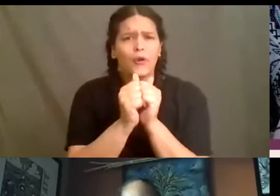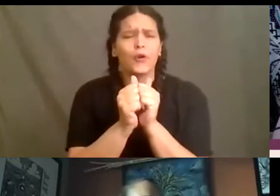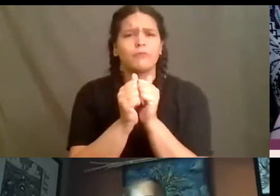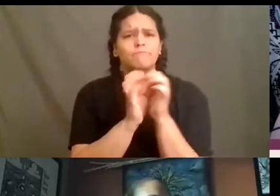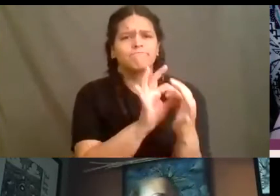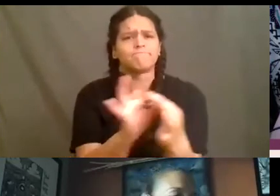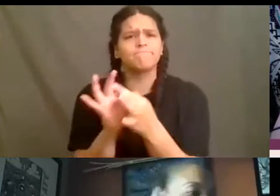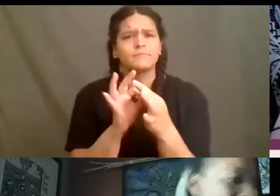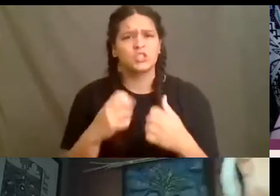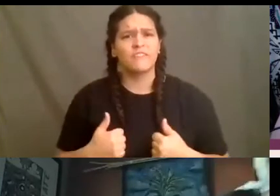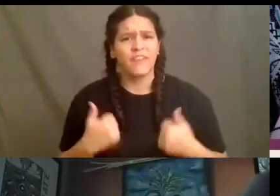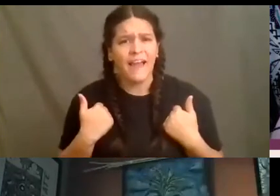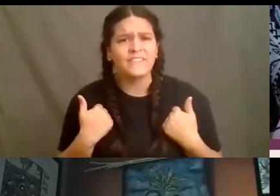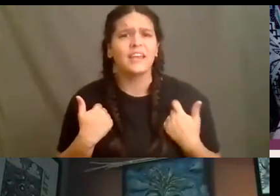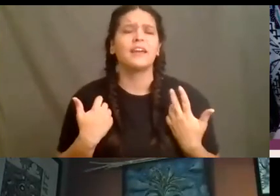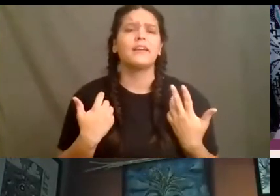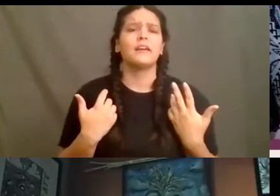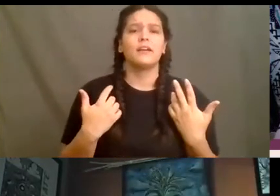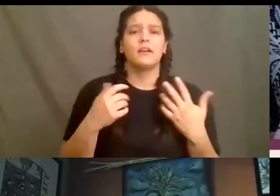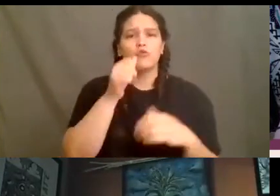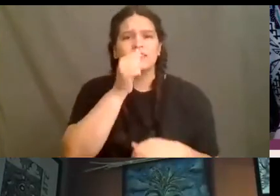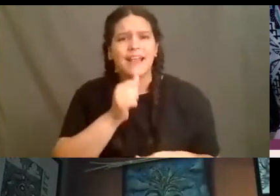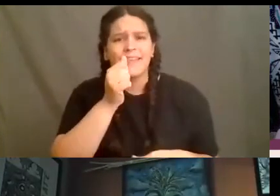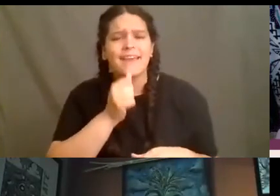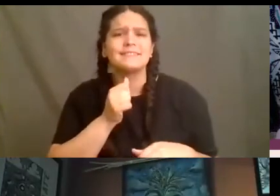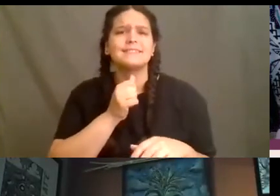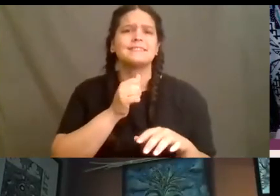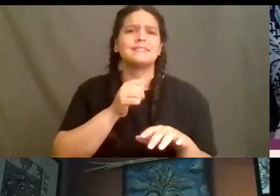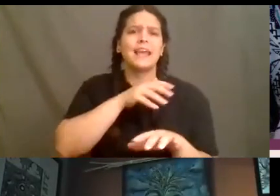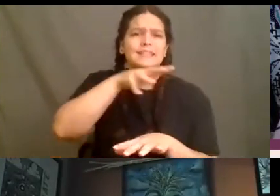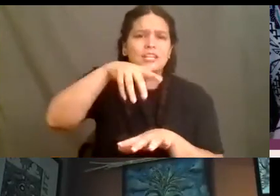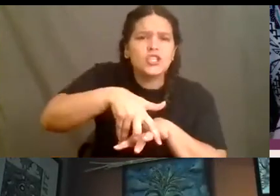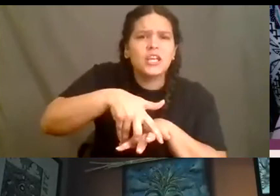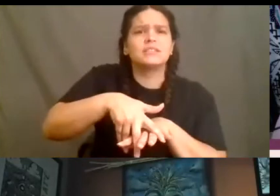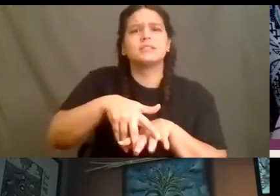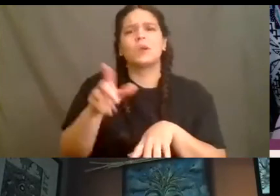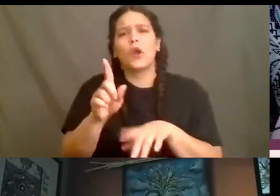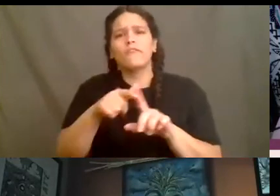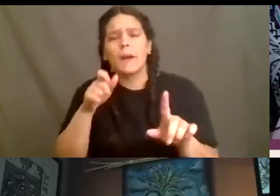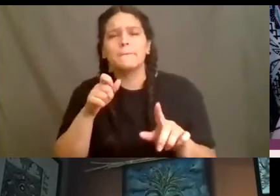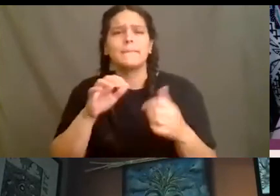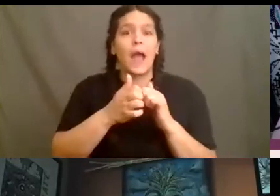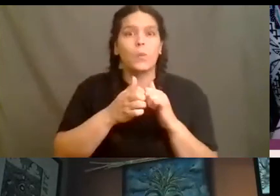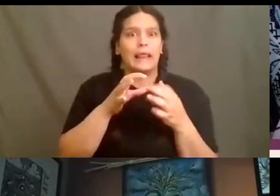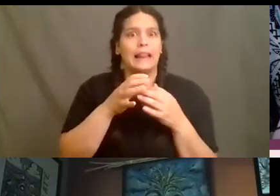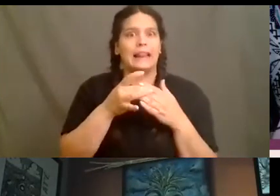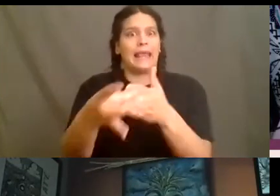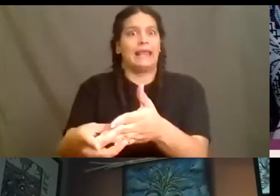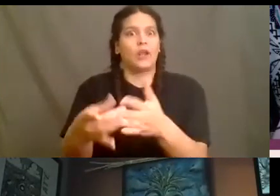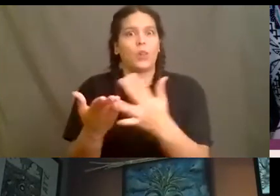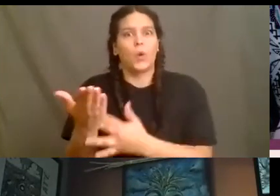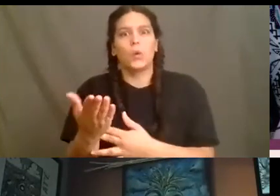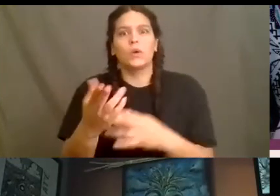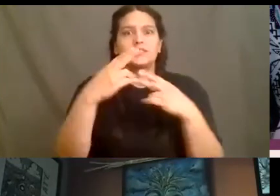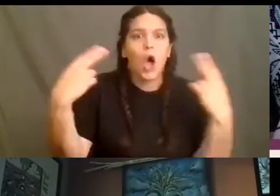of surviving, of resilience, of where we have come from, but how we lead through song, through